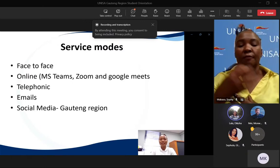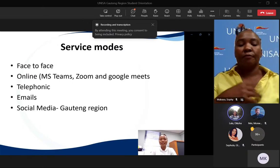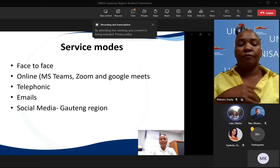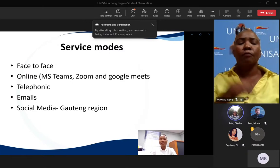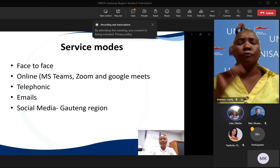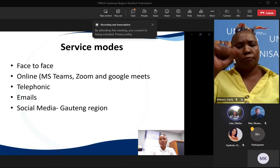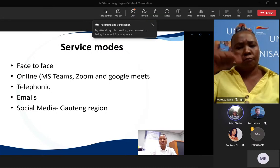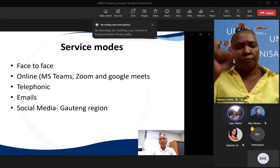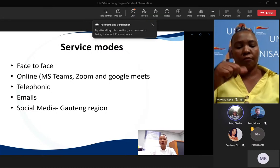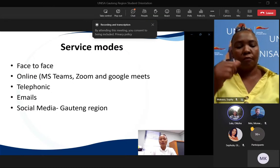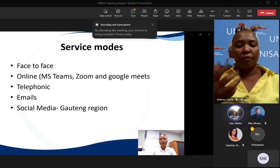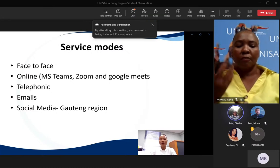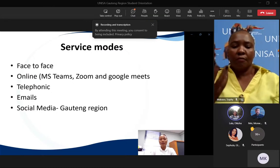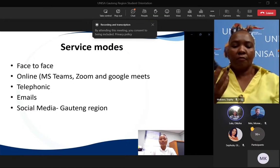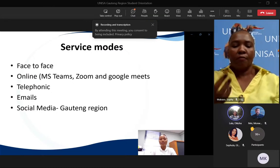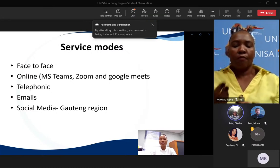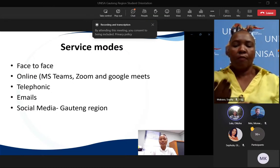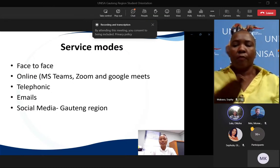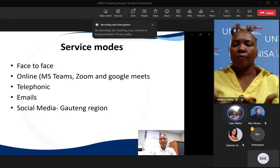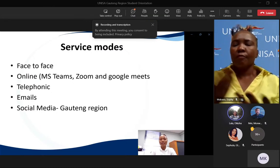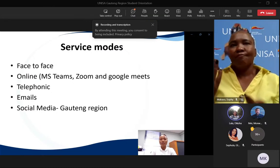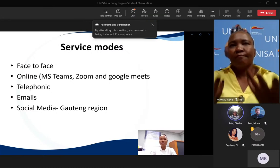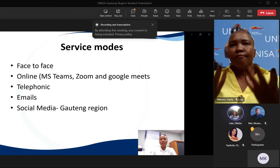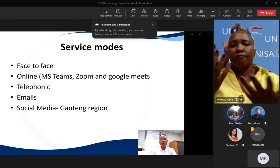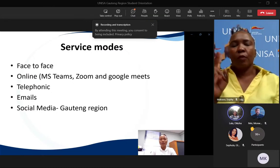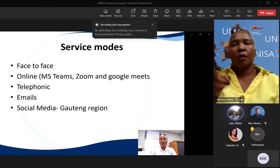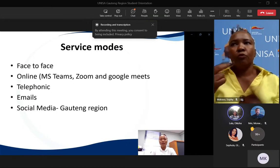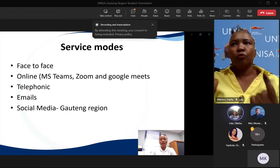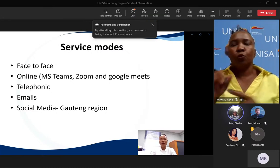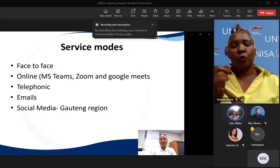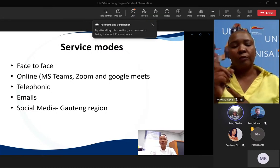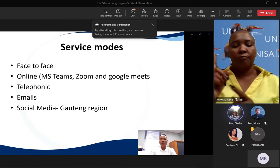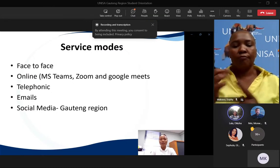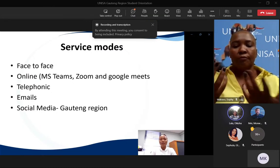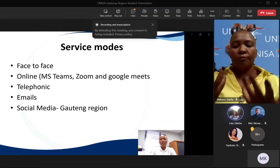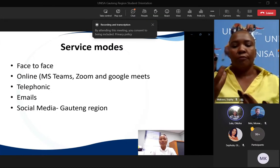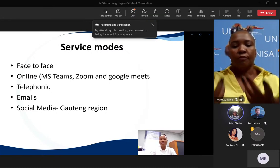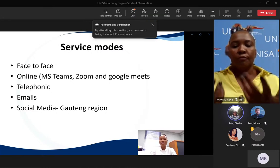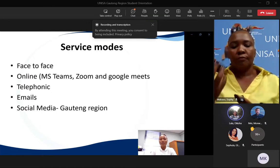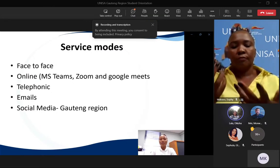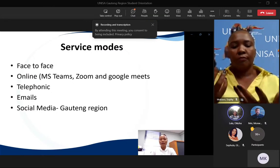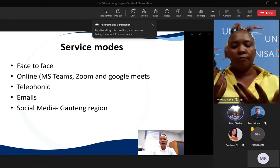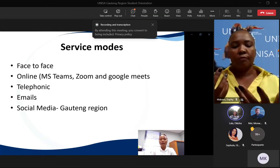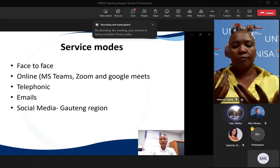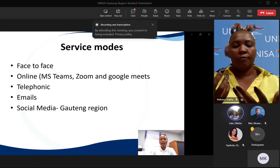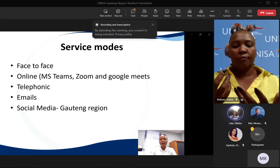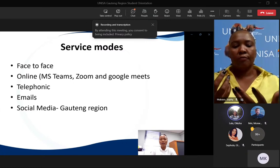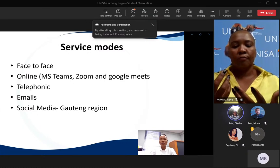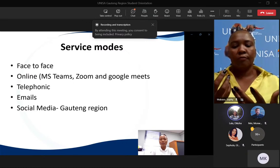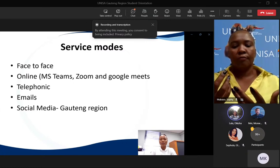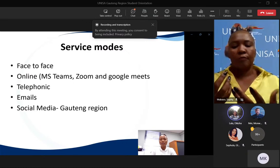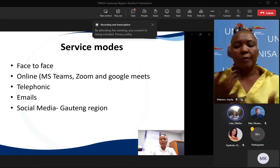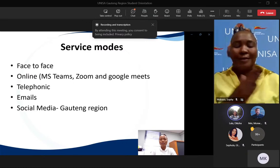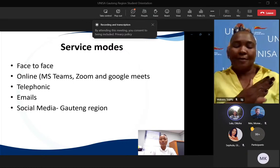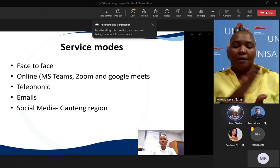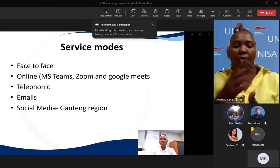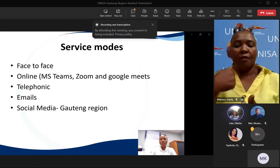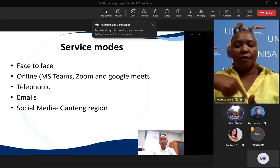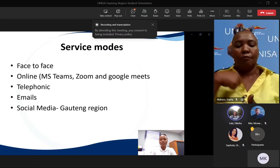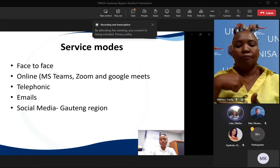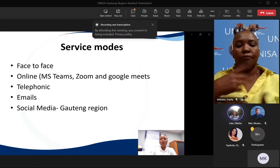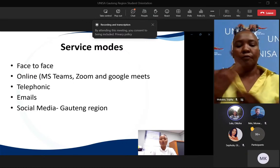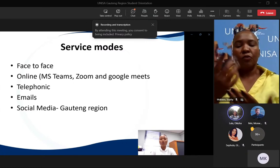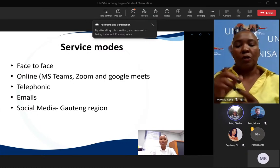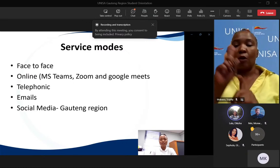we we can also um deal with some of our some of our questions